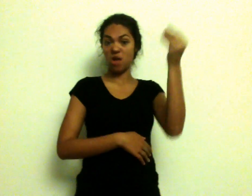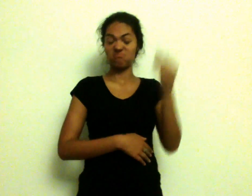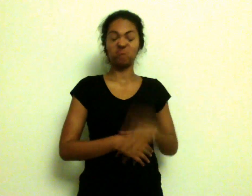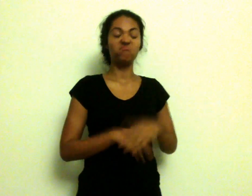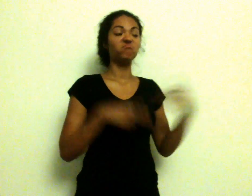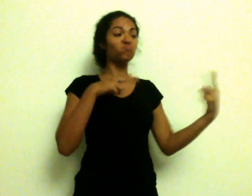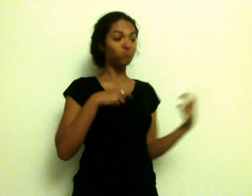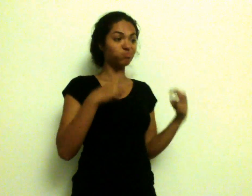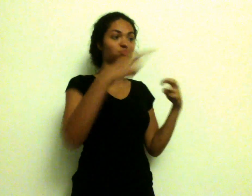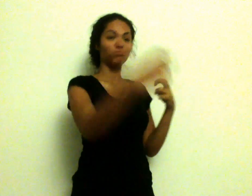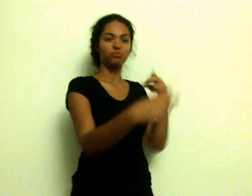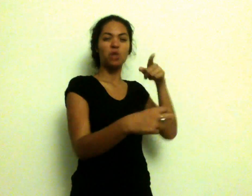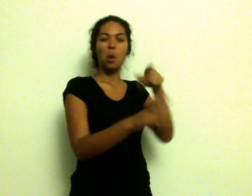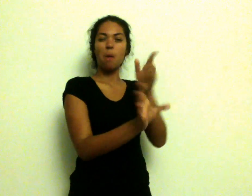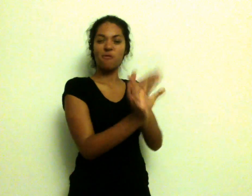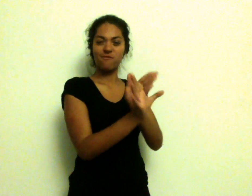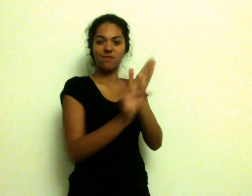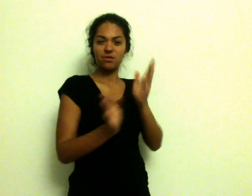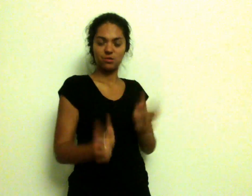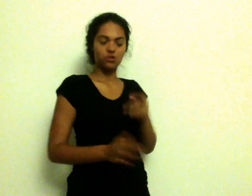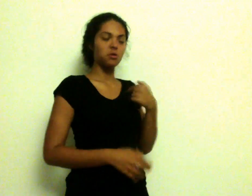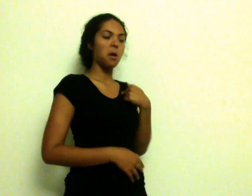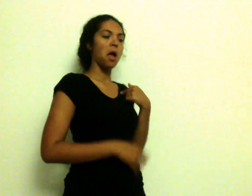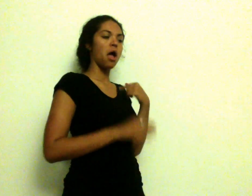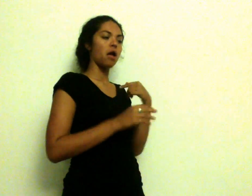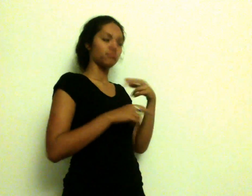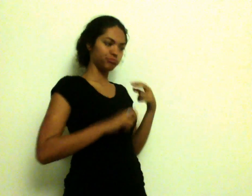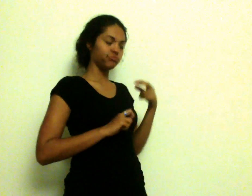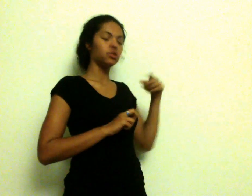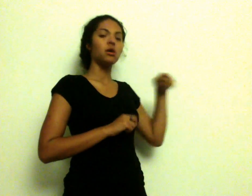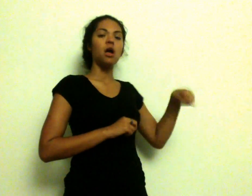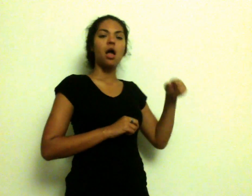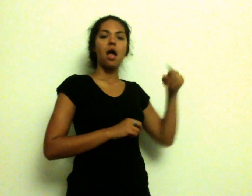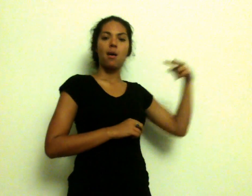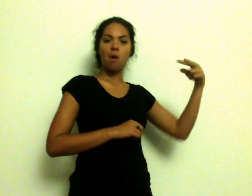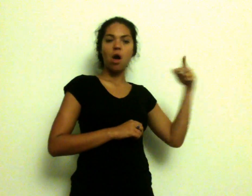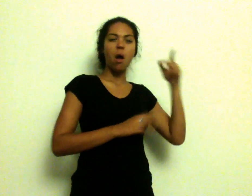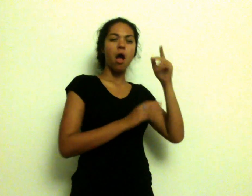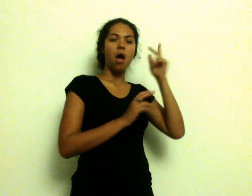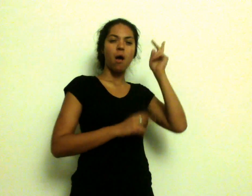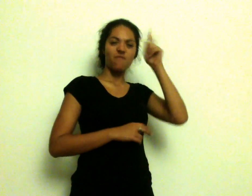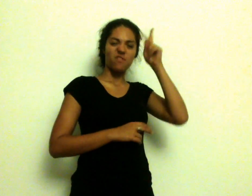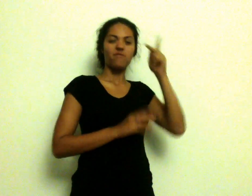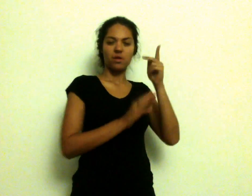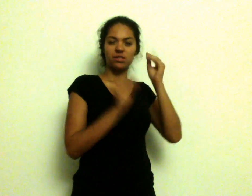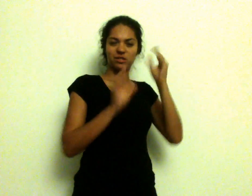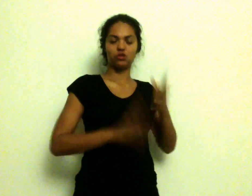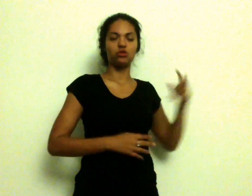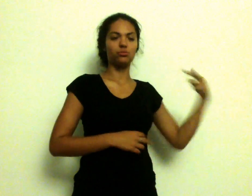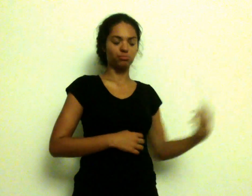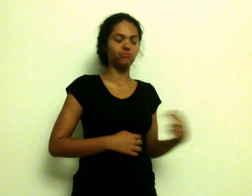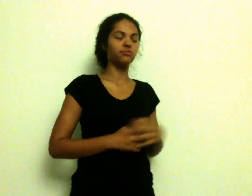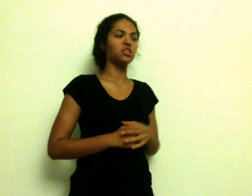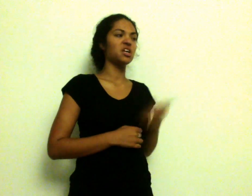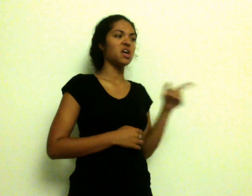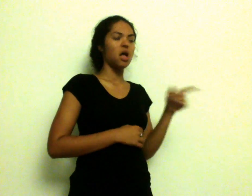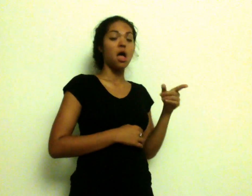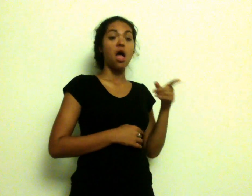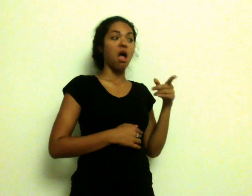his. It was getting congealed sitting in front of him. And he was about a lecture in logic. He began by saying there are two kinds of logic. I knew